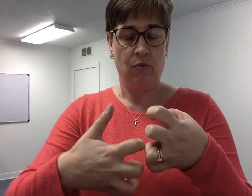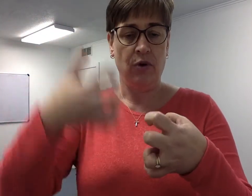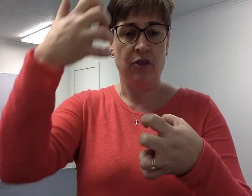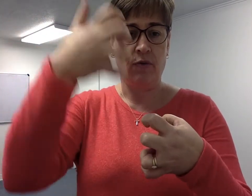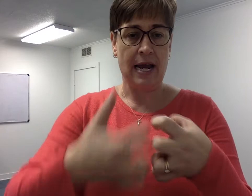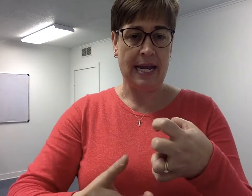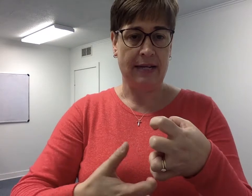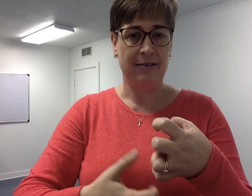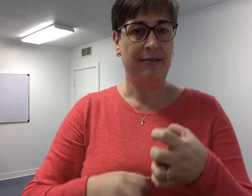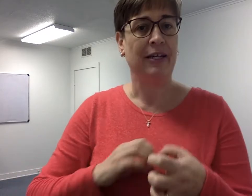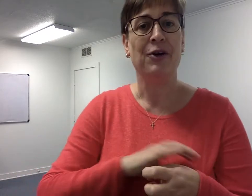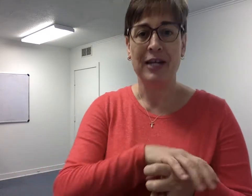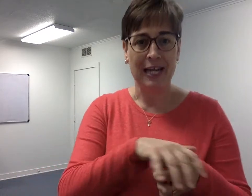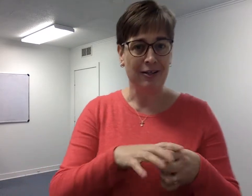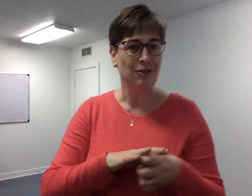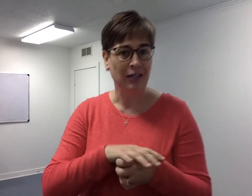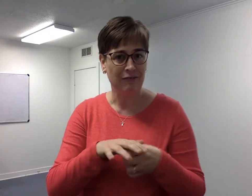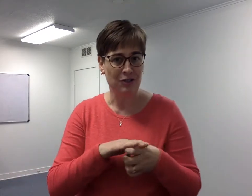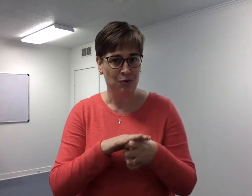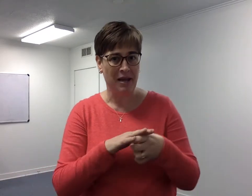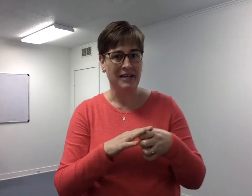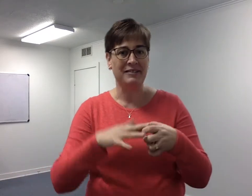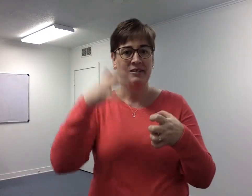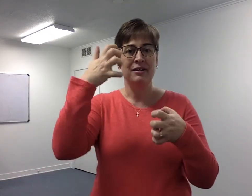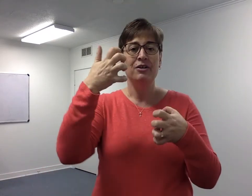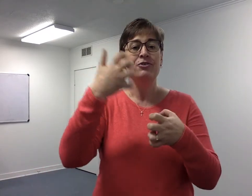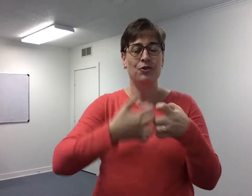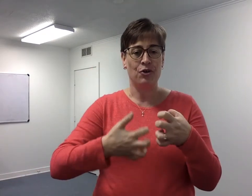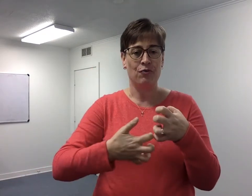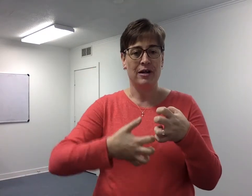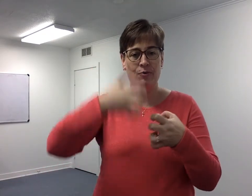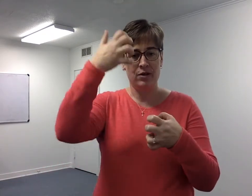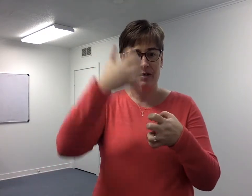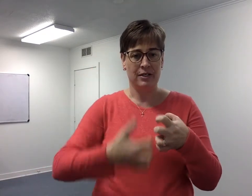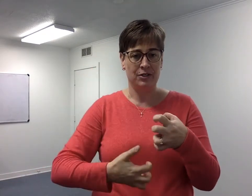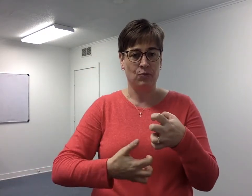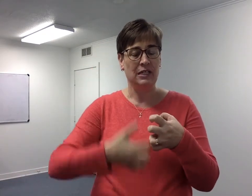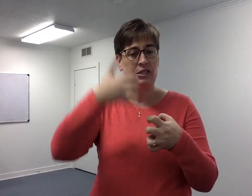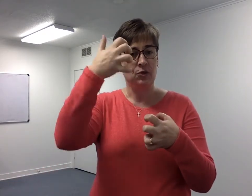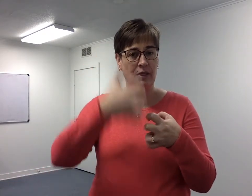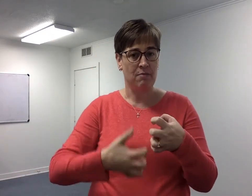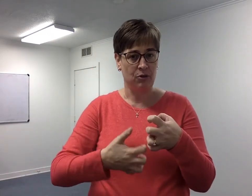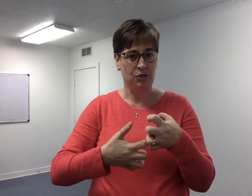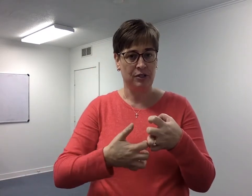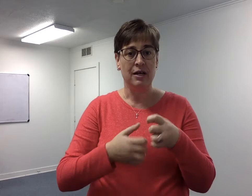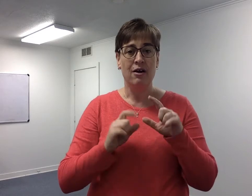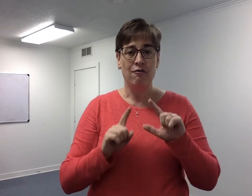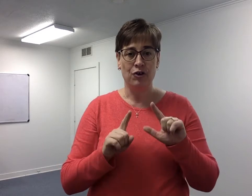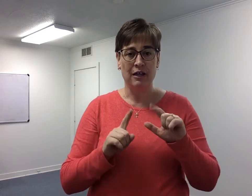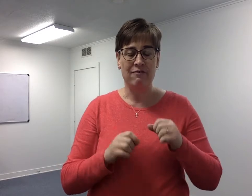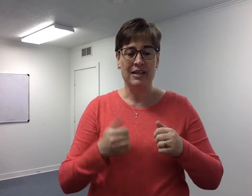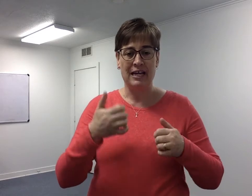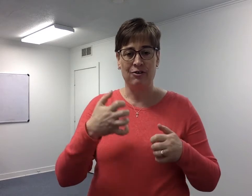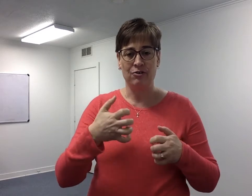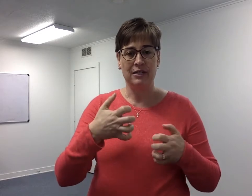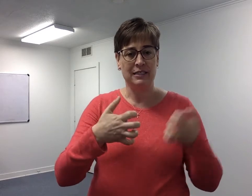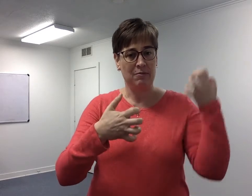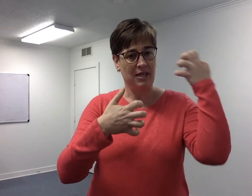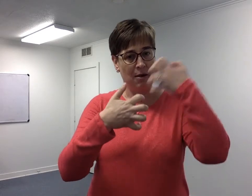with the right hand. Here again, your left is your base, so your right one is the one that's doing the motion. For a left-hander, it's going to be the